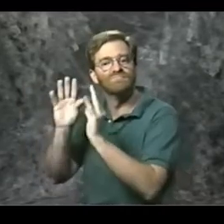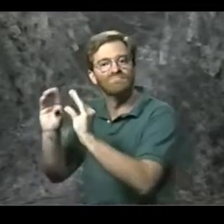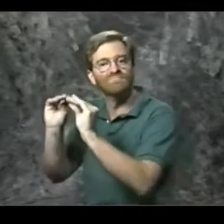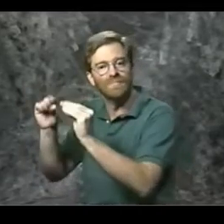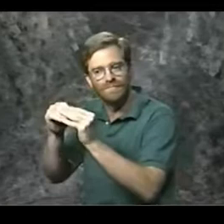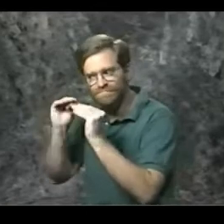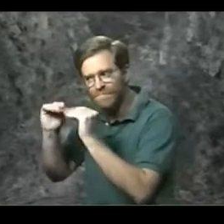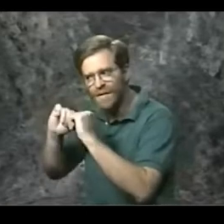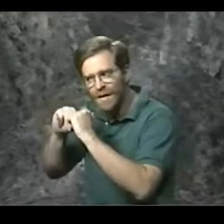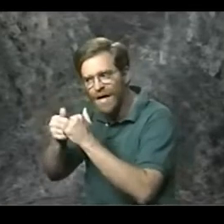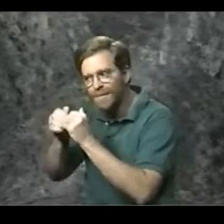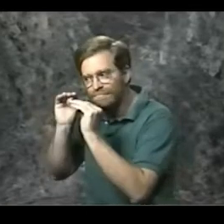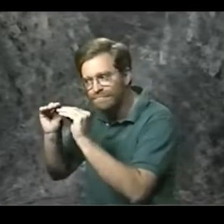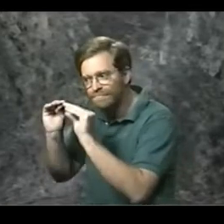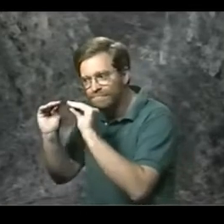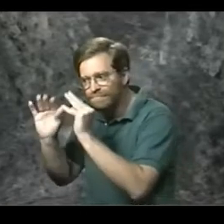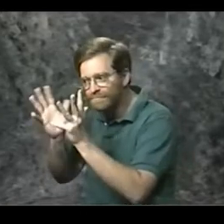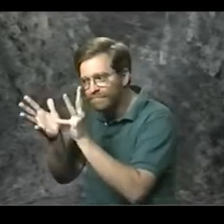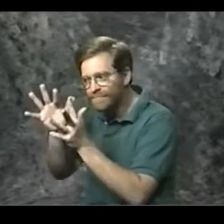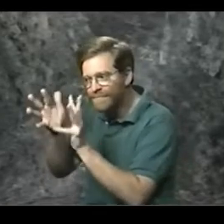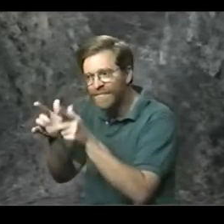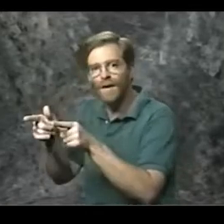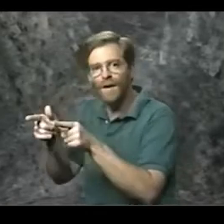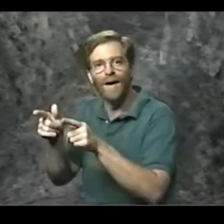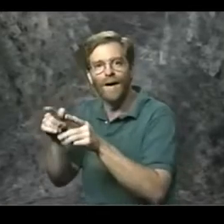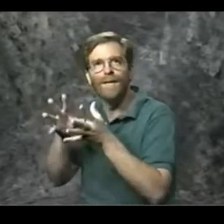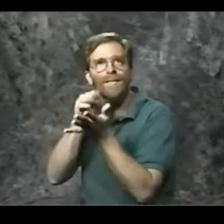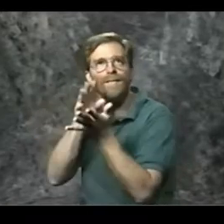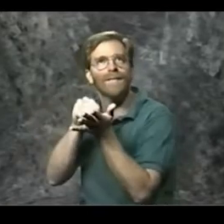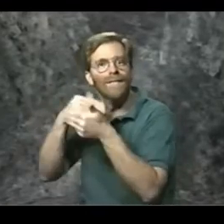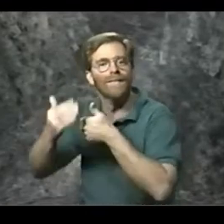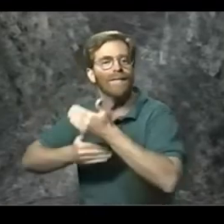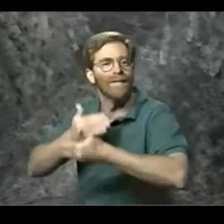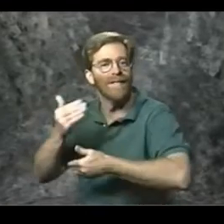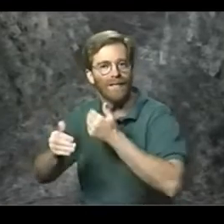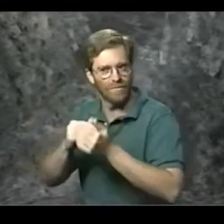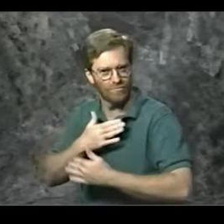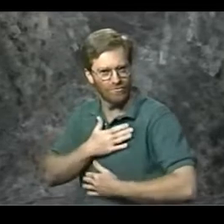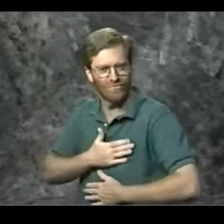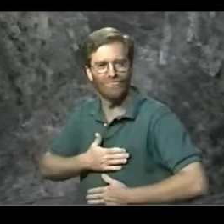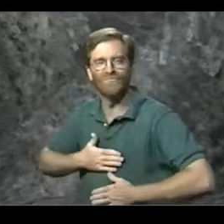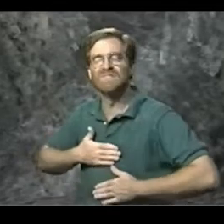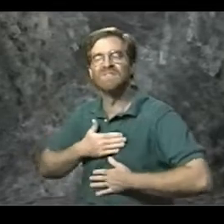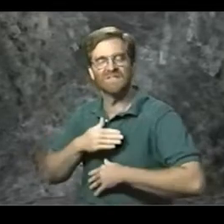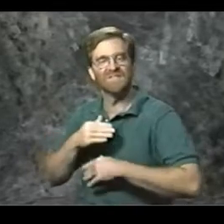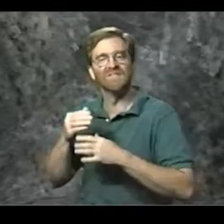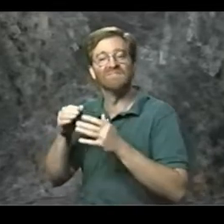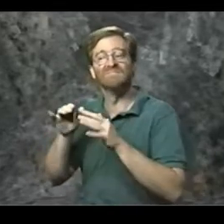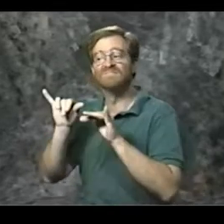And I stayed there for about 3 weeks teaching deaf children Uruguayan Sign Language